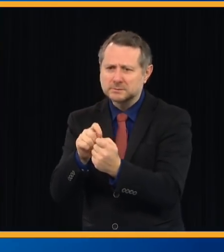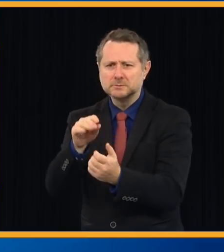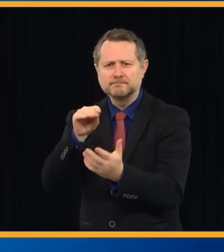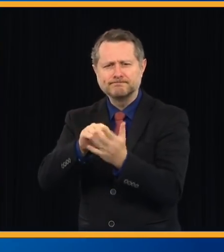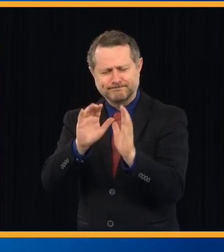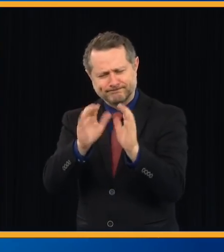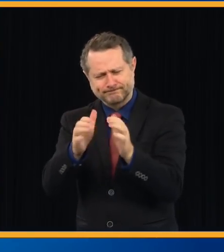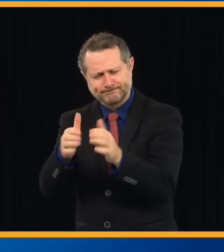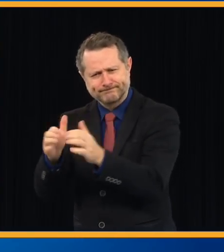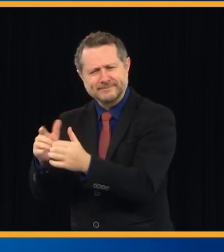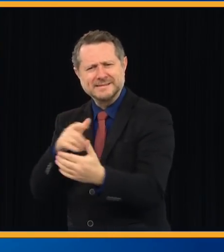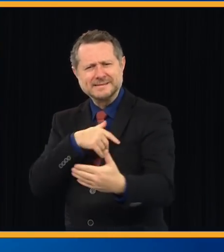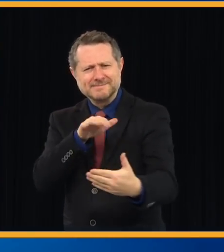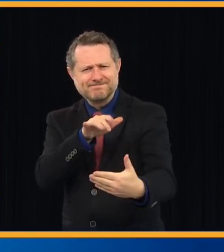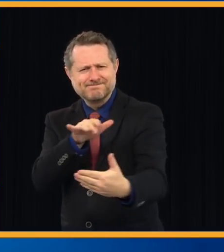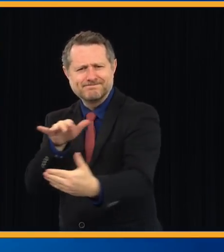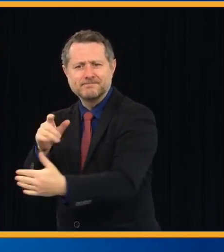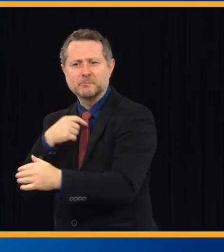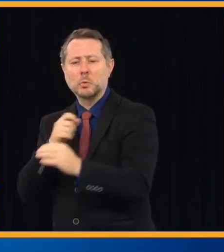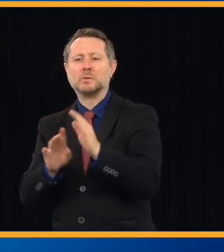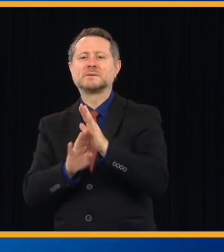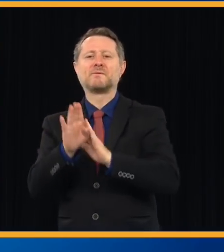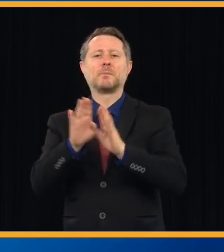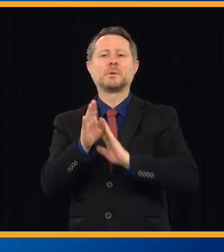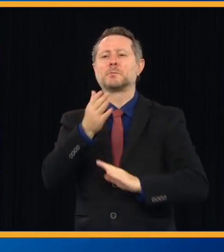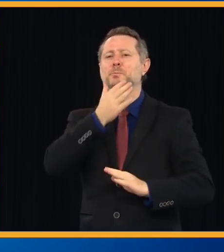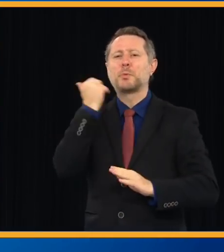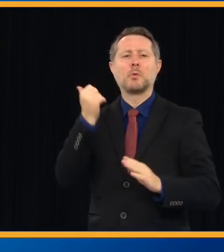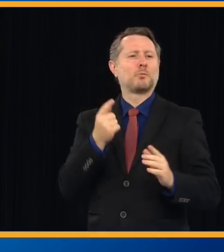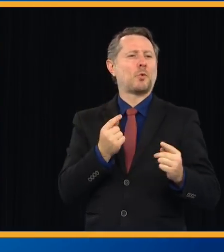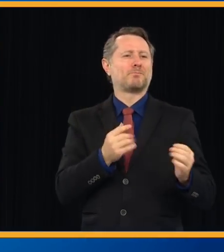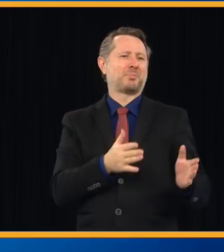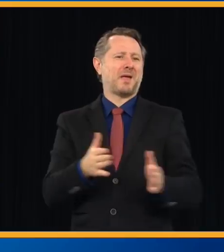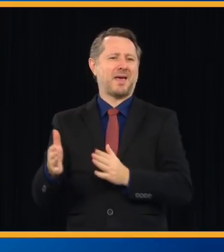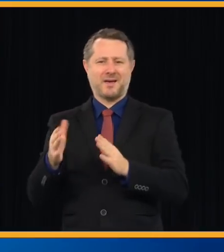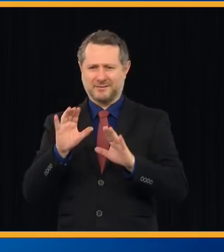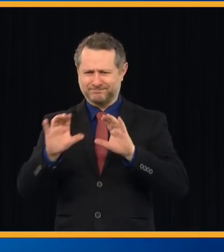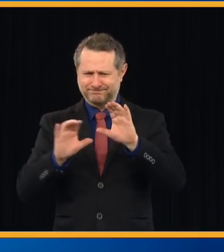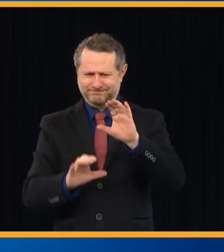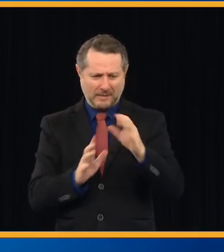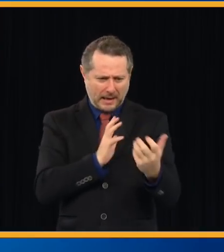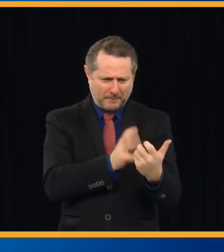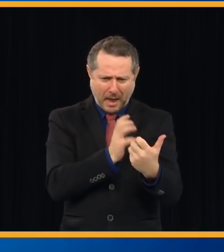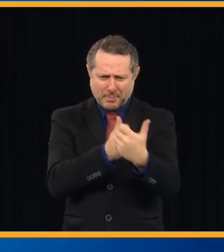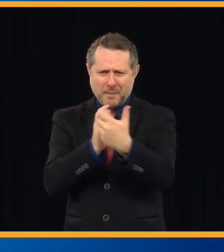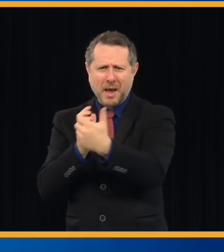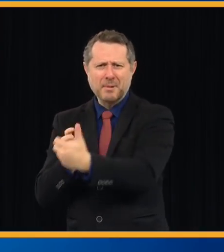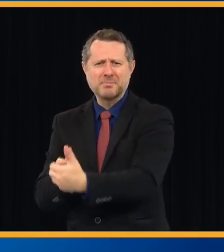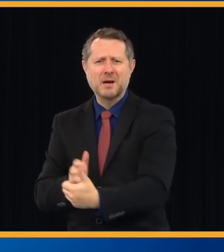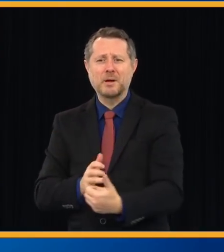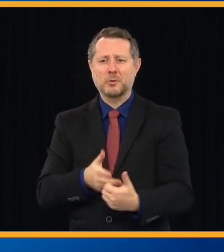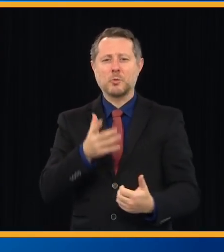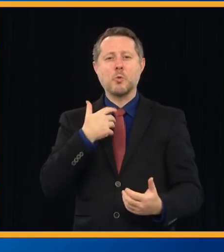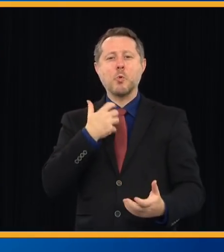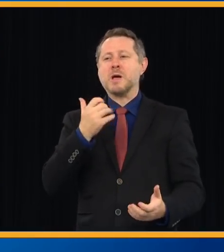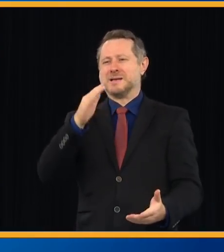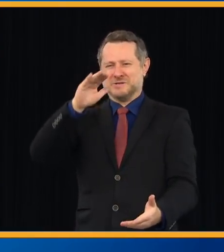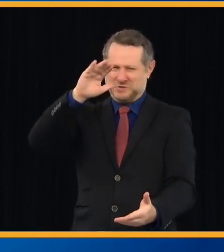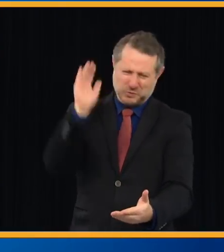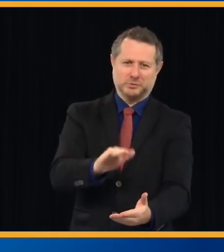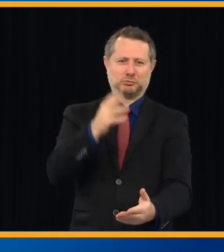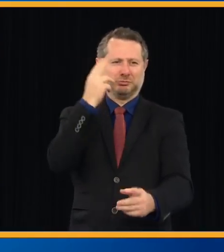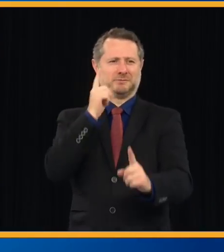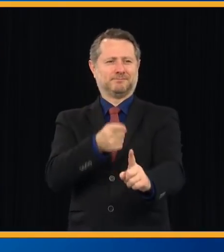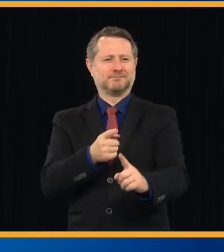hospitals to see if we can come up with a strategy that is more tailored to the reduction of these